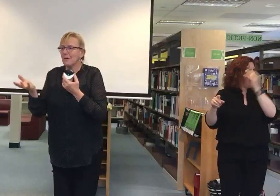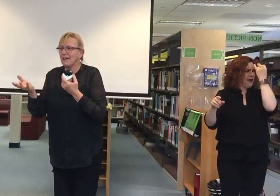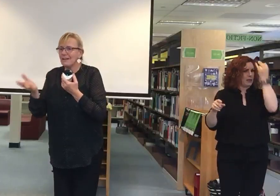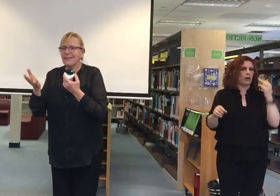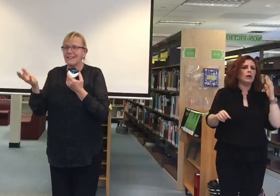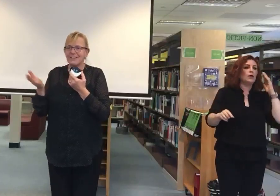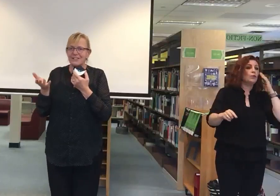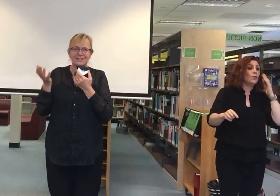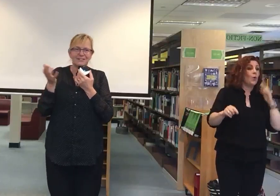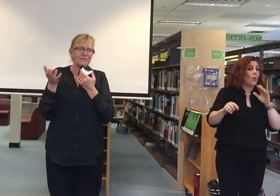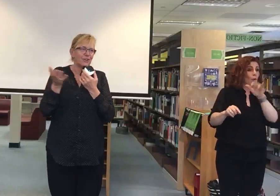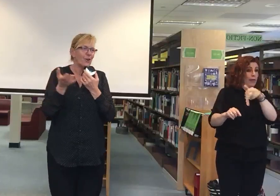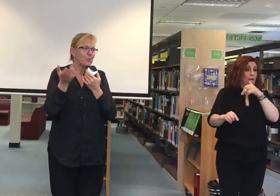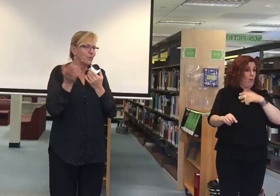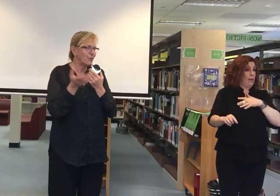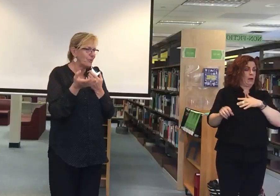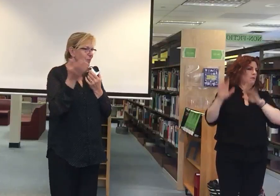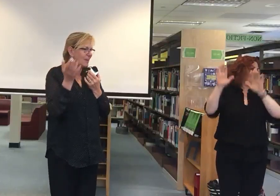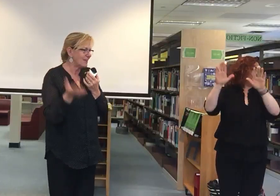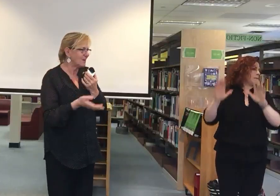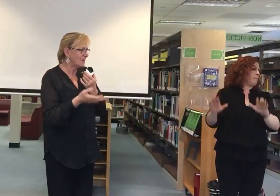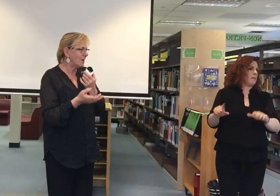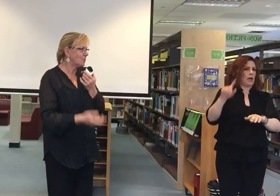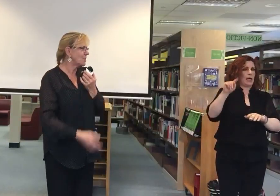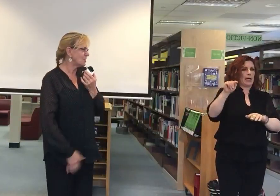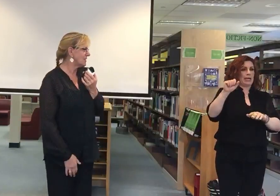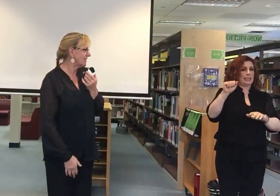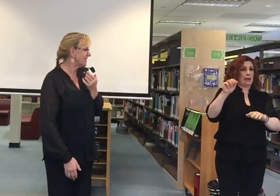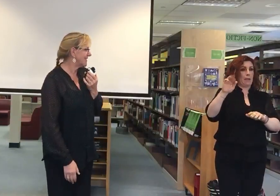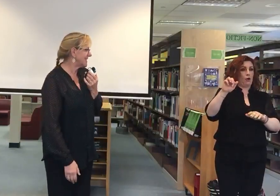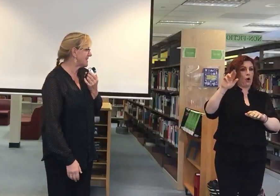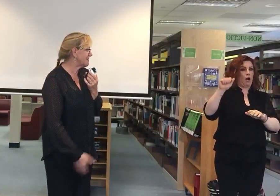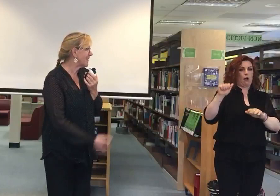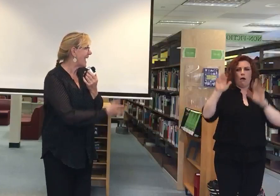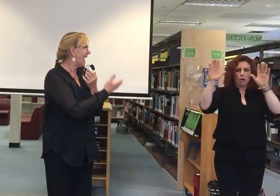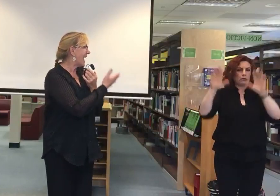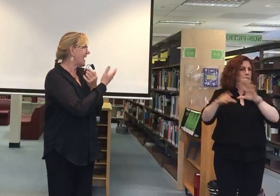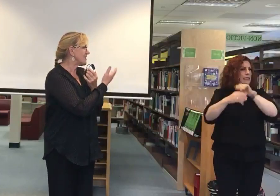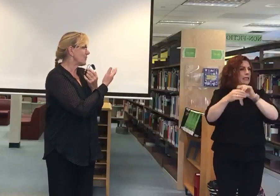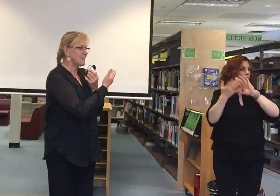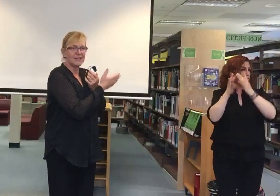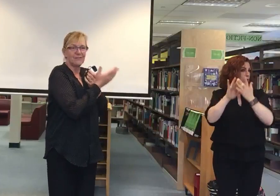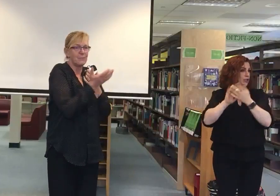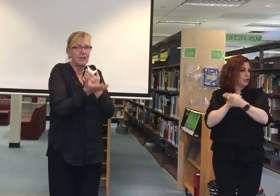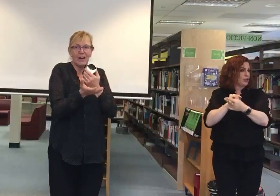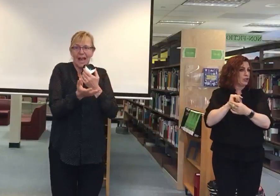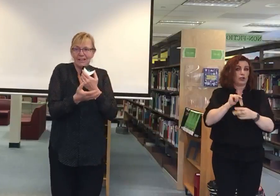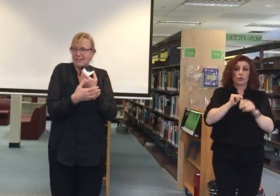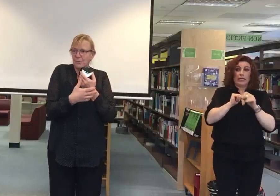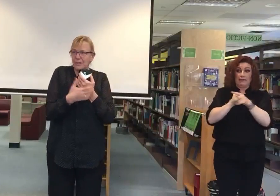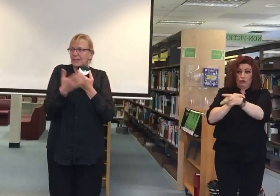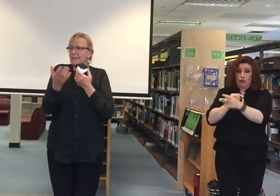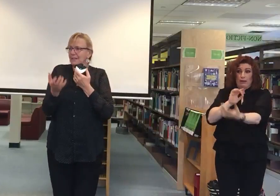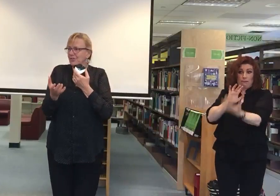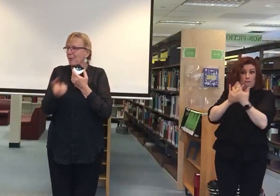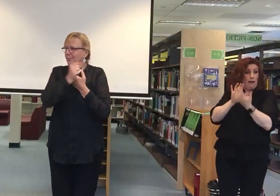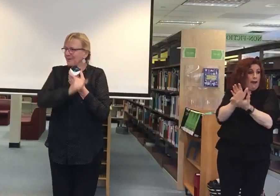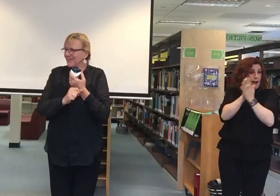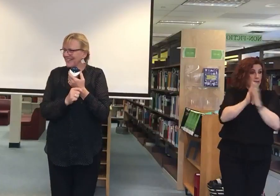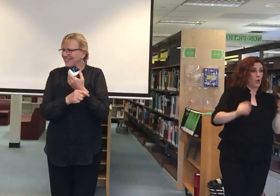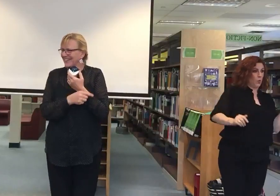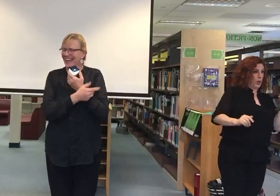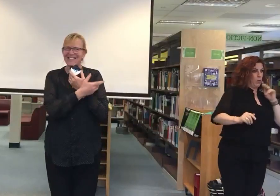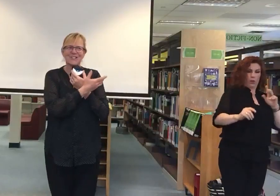if you know Tamara, like she's phenomenal within the outreach system. And so we said, if Tamara asks, we